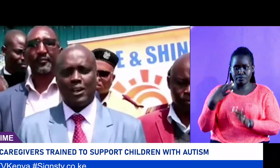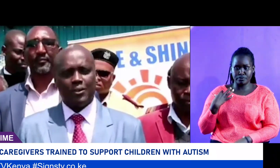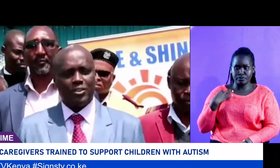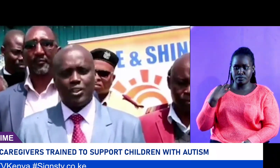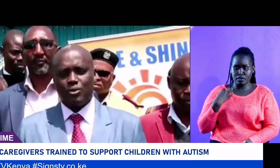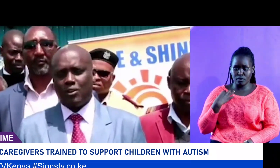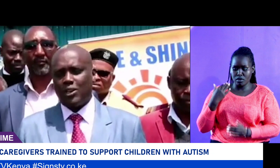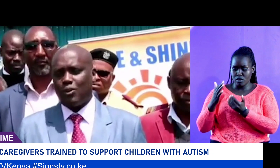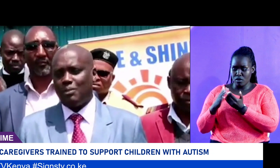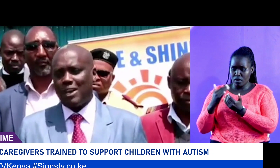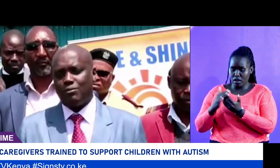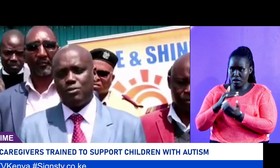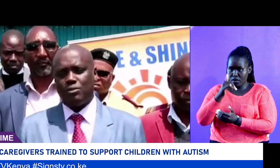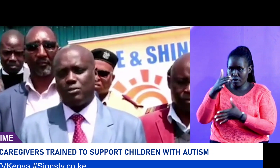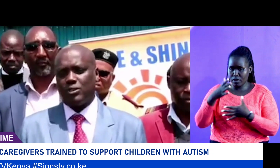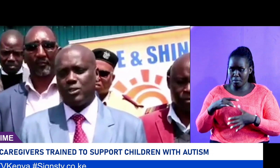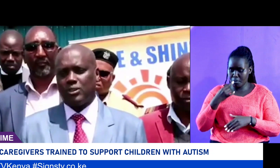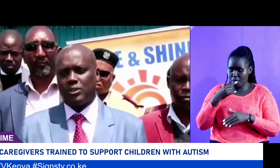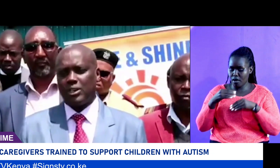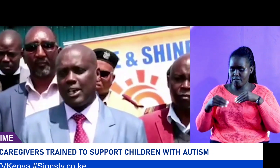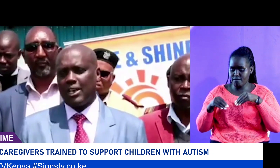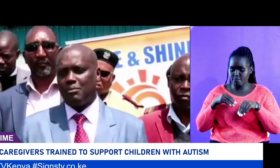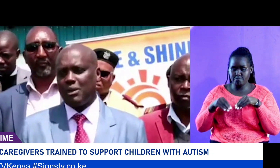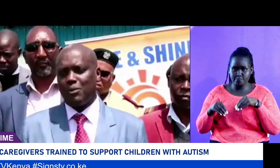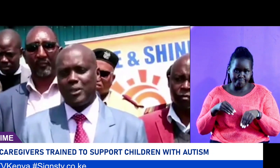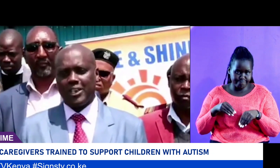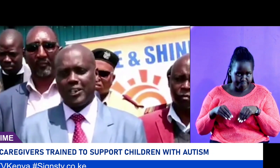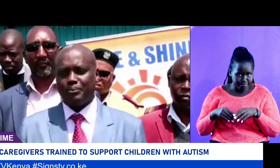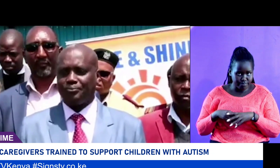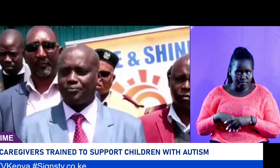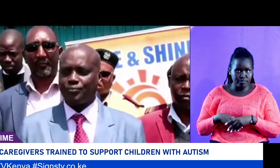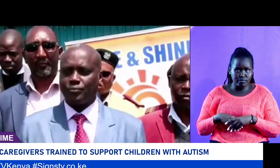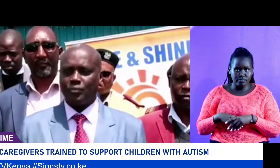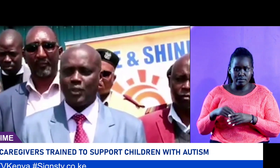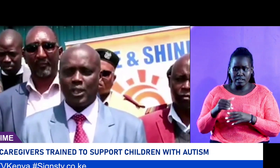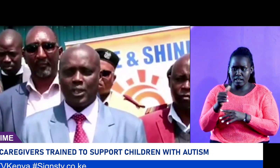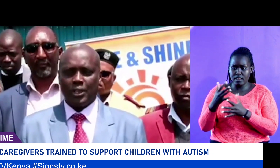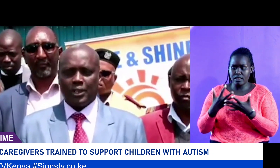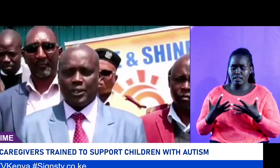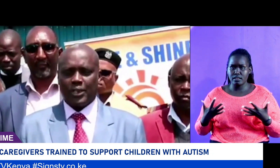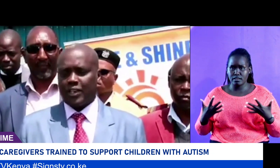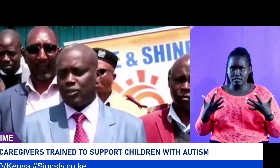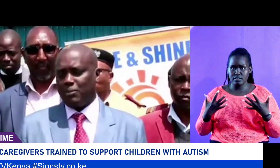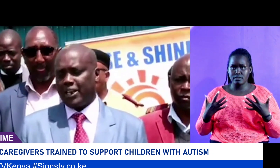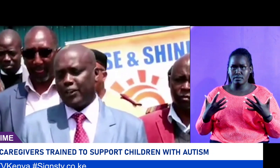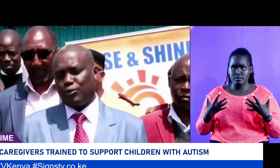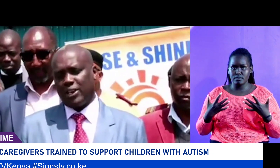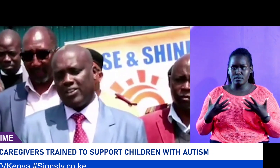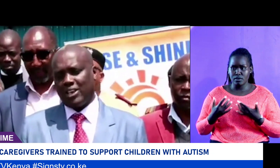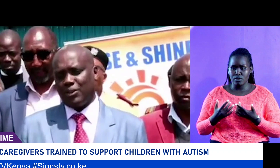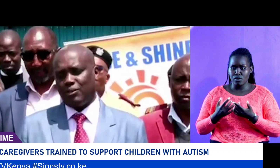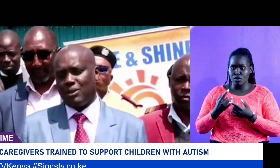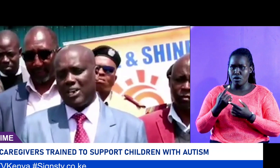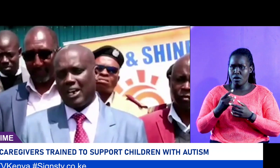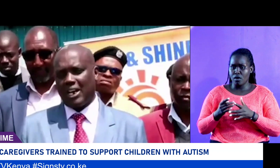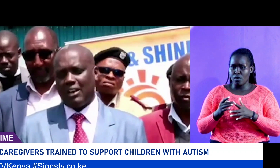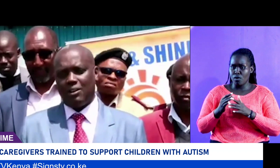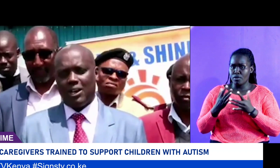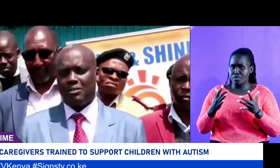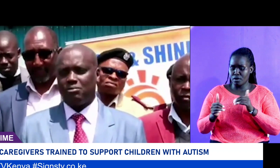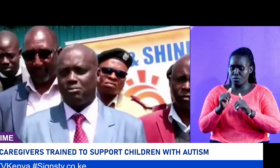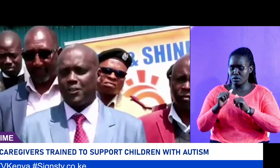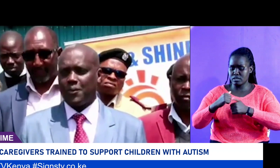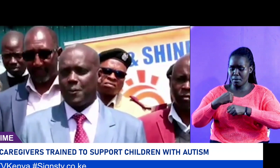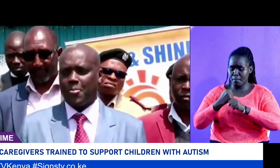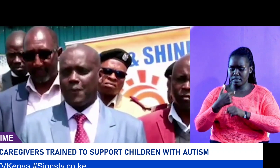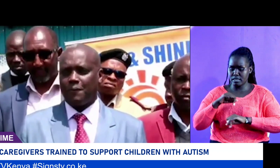Kuchunga wale wenzetu wako na ulemavu na mambo mengine. Na kitu ambayo inatufurahisha hapa ni kwamba